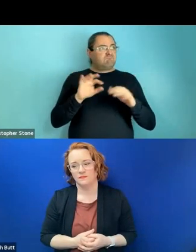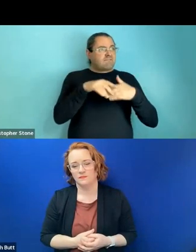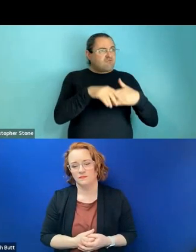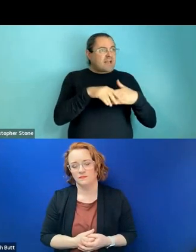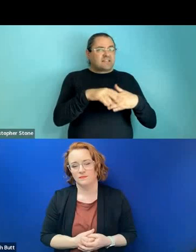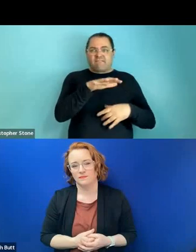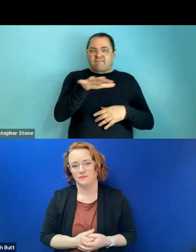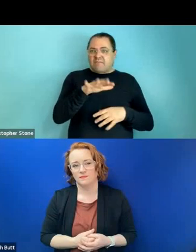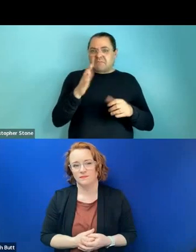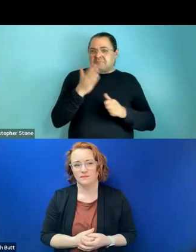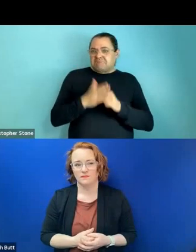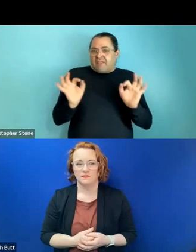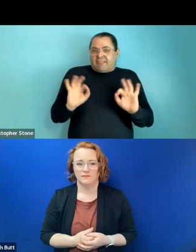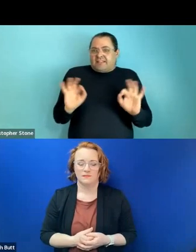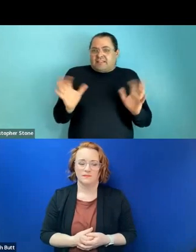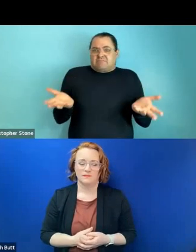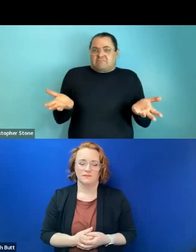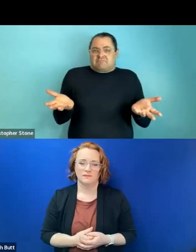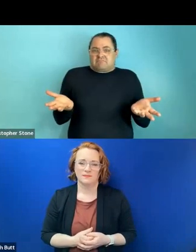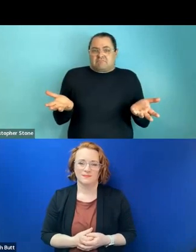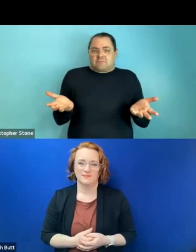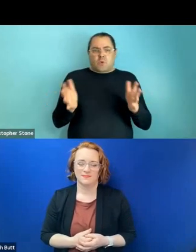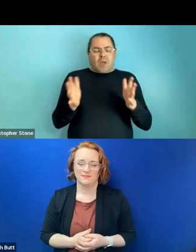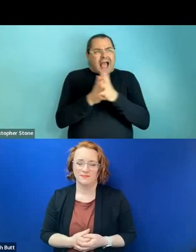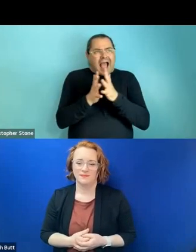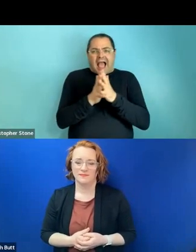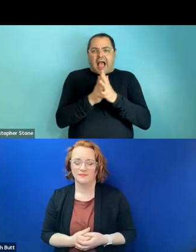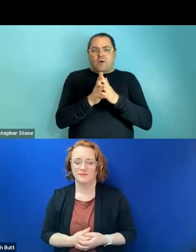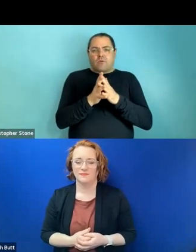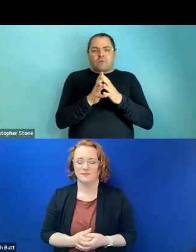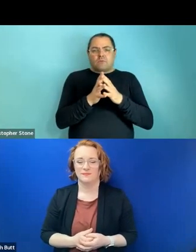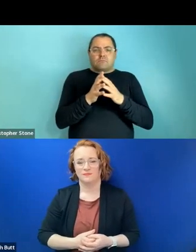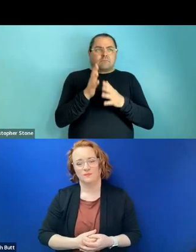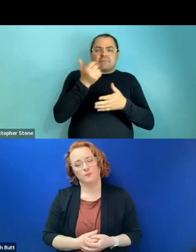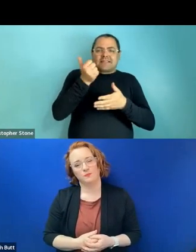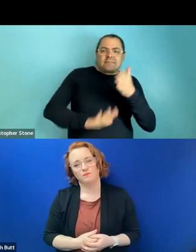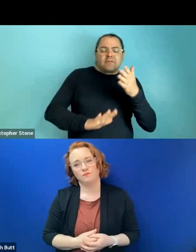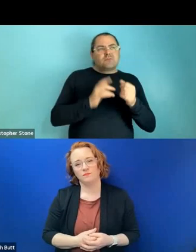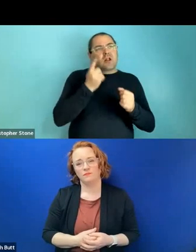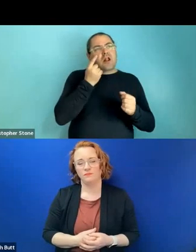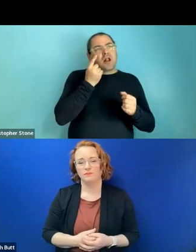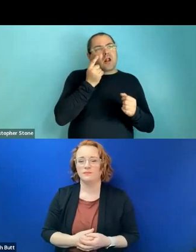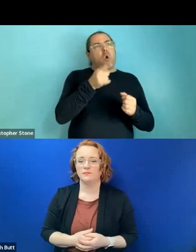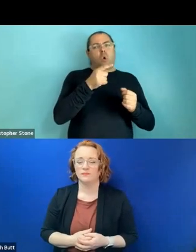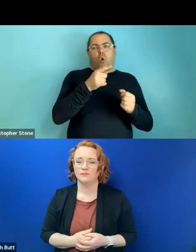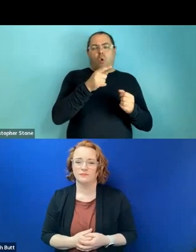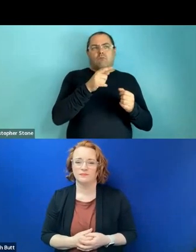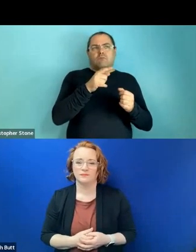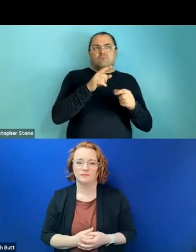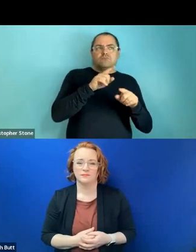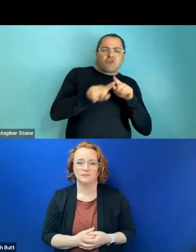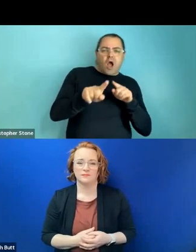they've needed to interpret for, how can they go and gain some of those experiences just to find out whether this is something that they'd want to explore